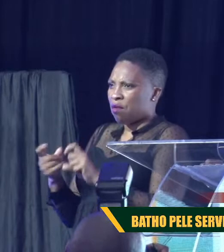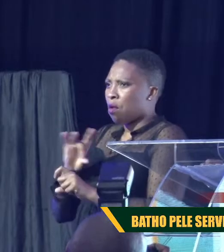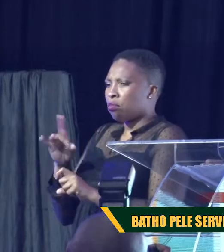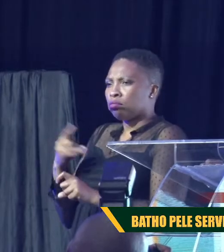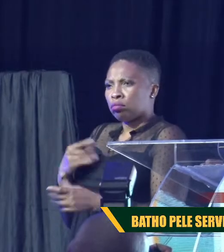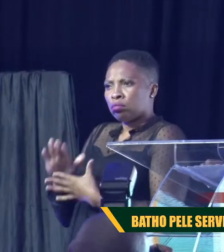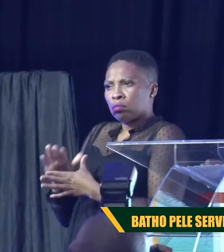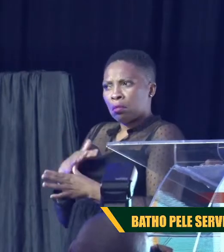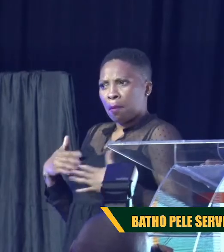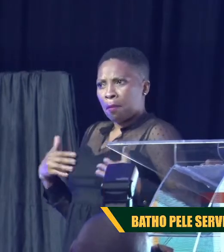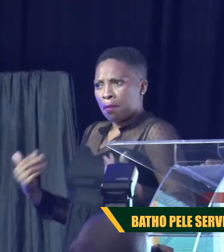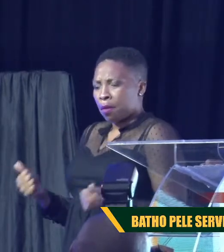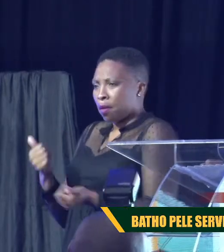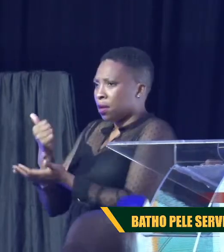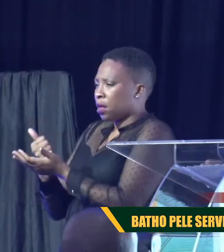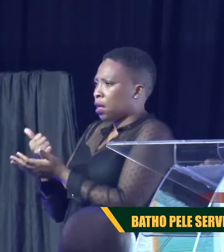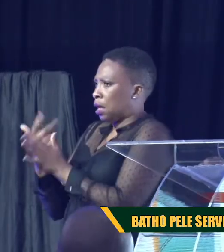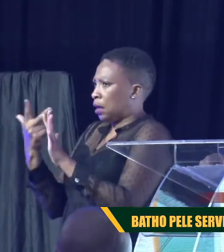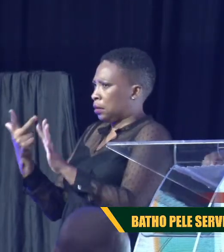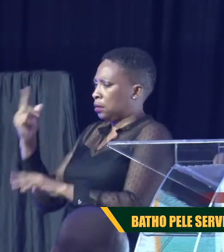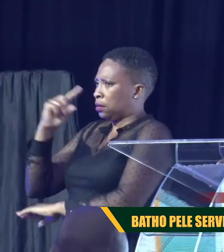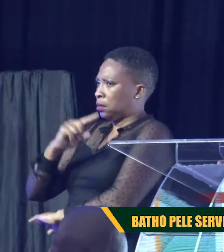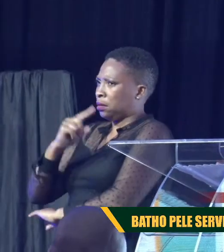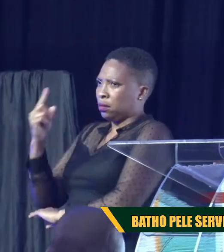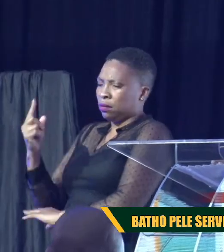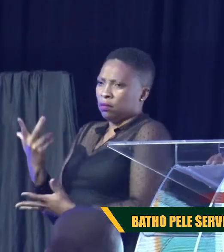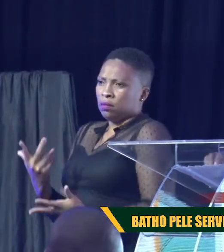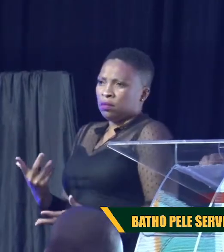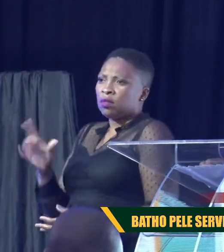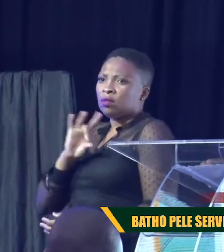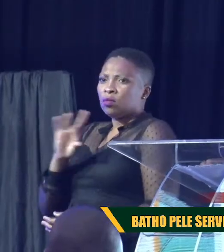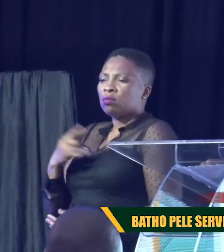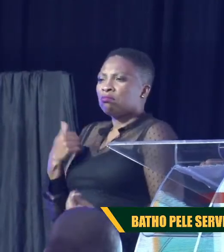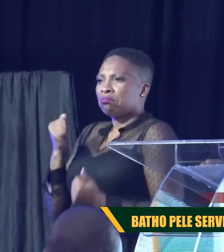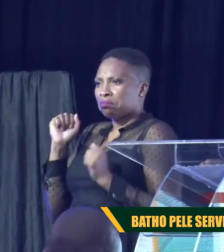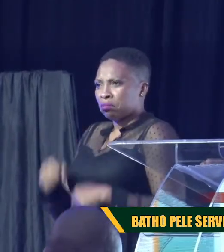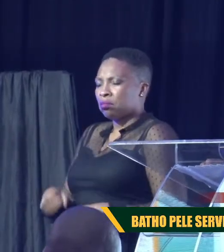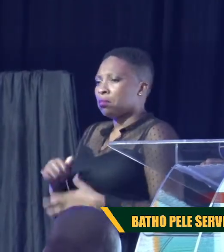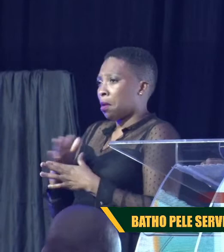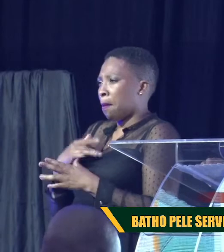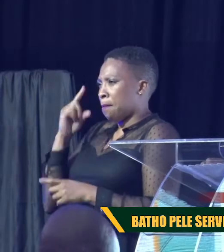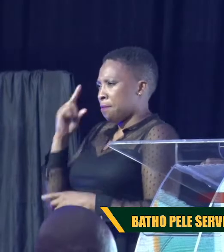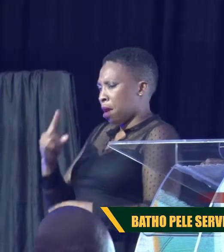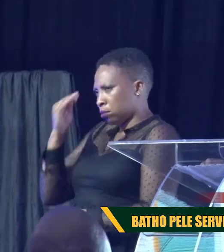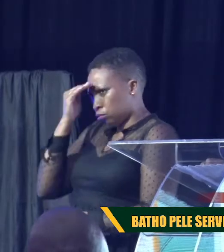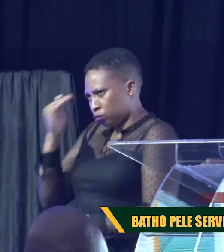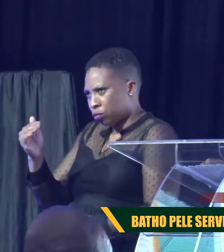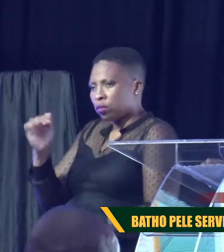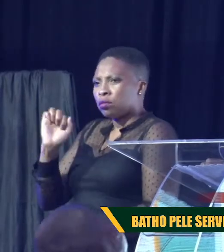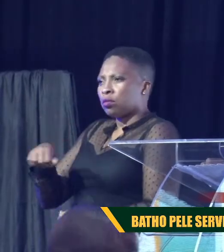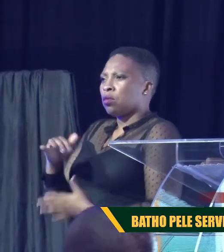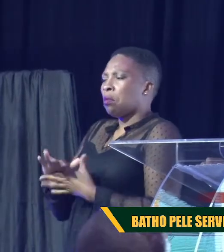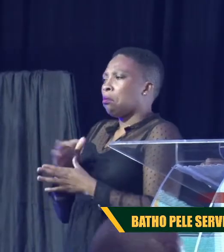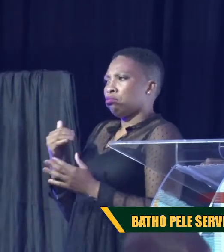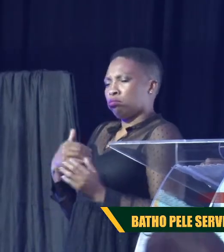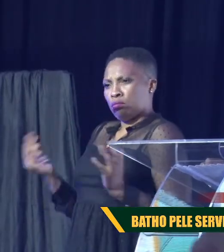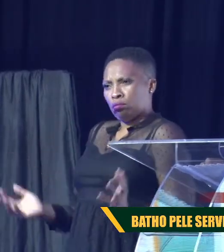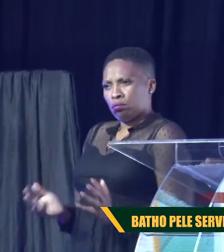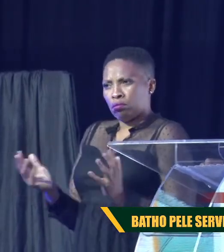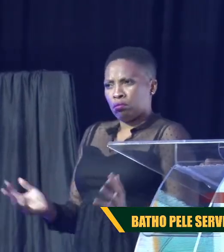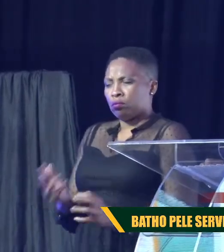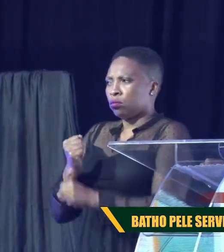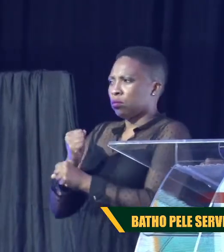for over 8 days in that country. We salute her for her courageous